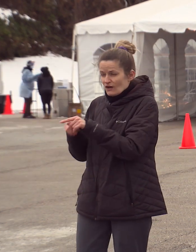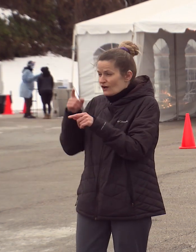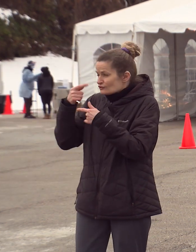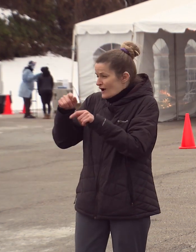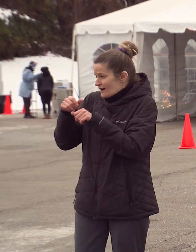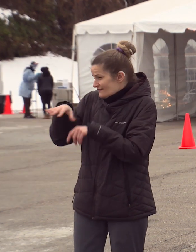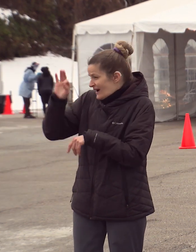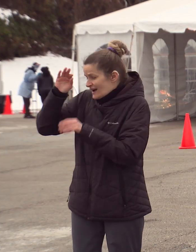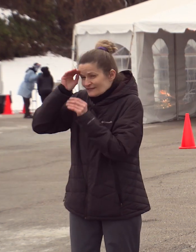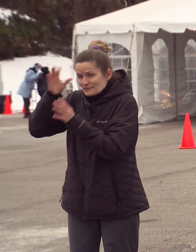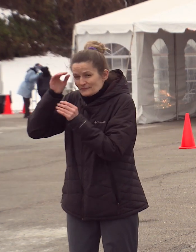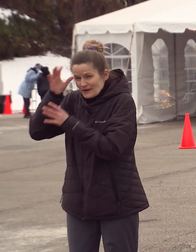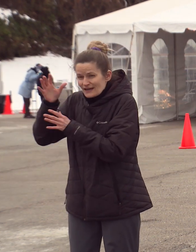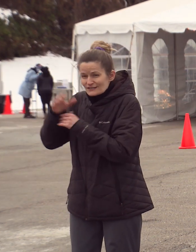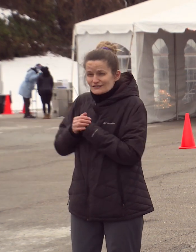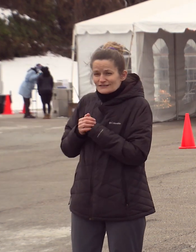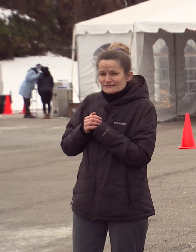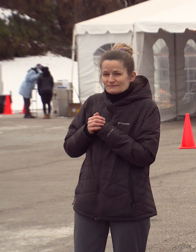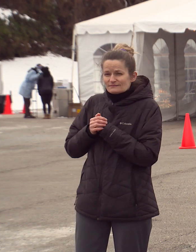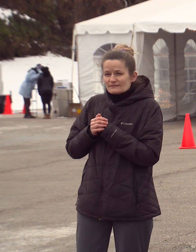homicide office by calling